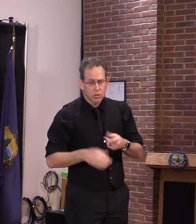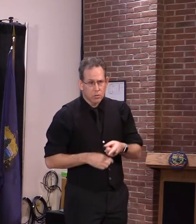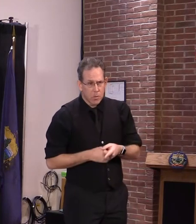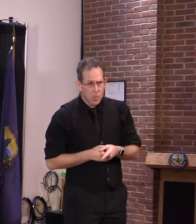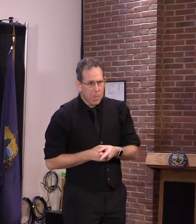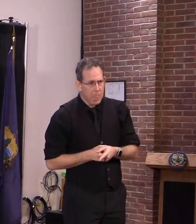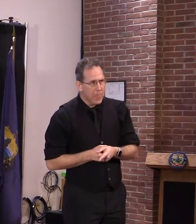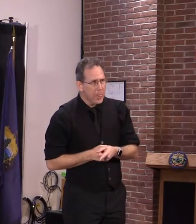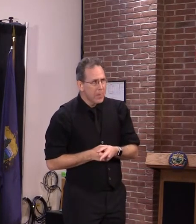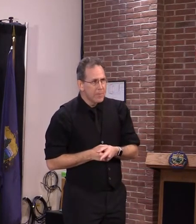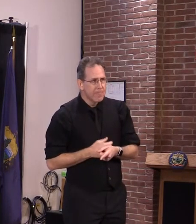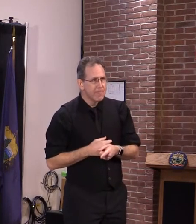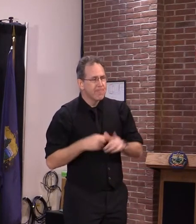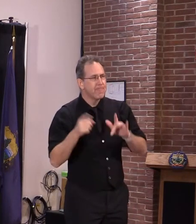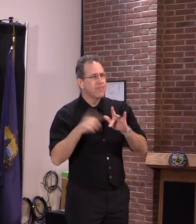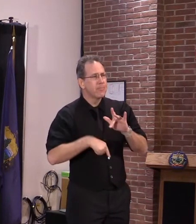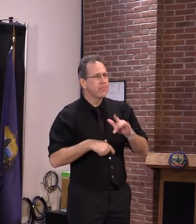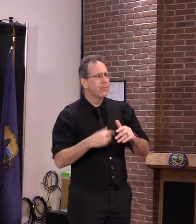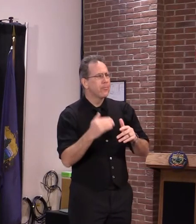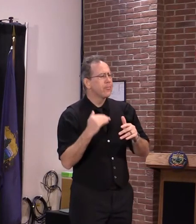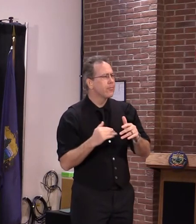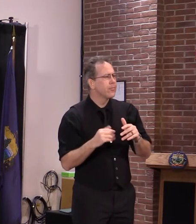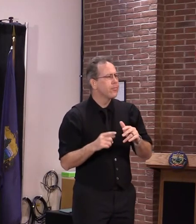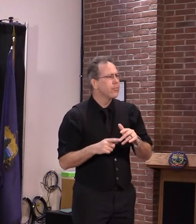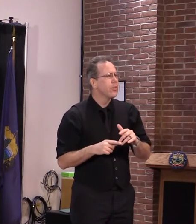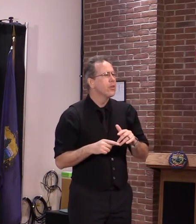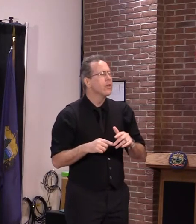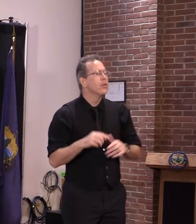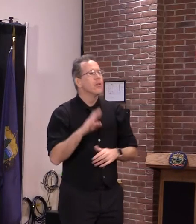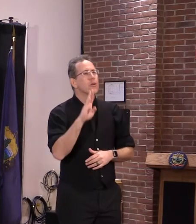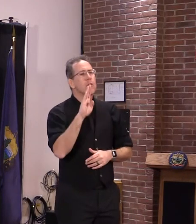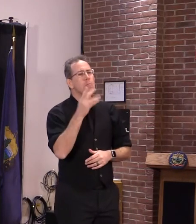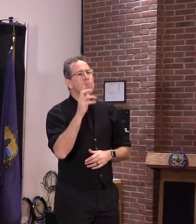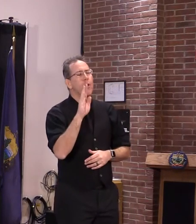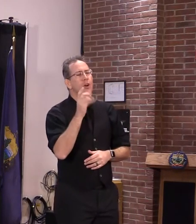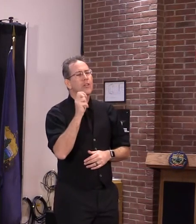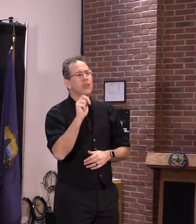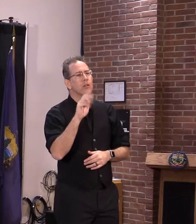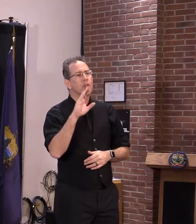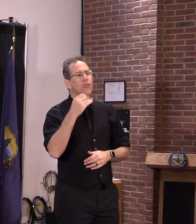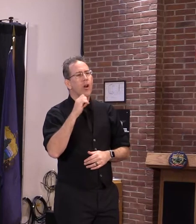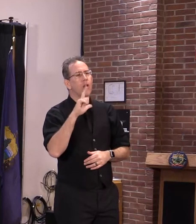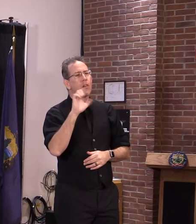All right, we'll move to Joseph Gresser, Barton Chronicle.